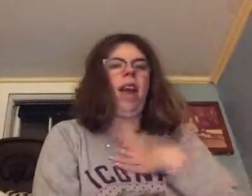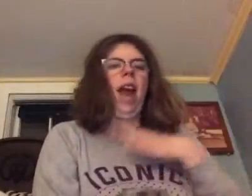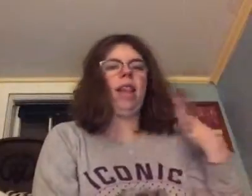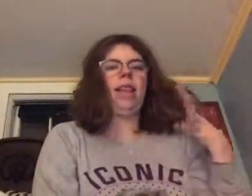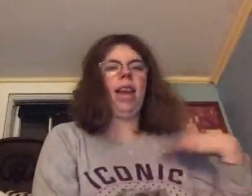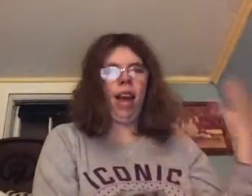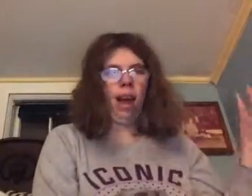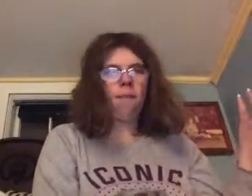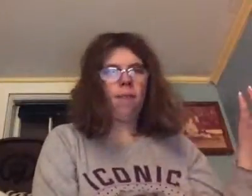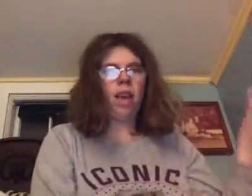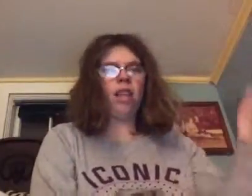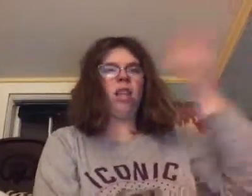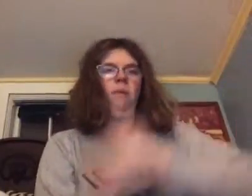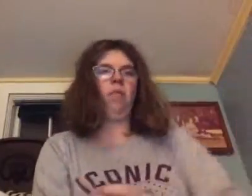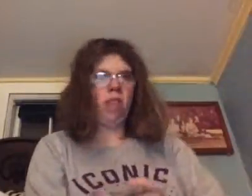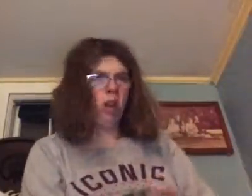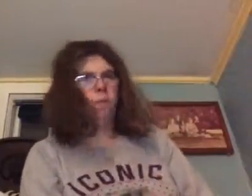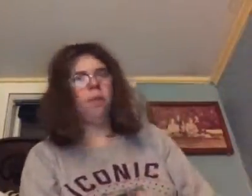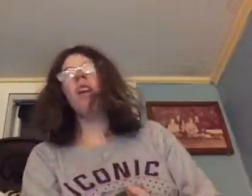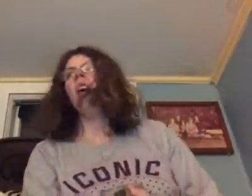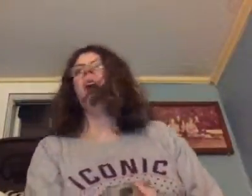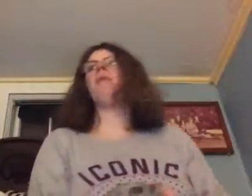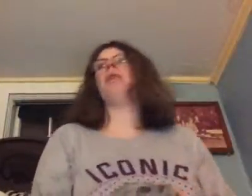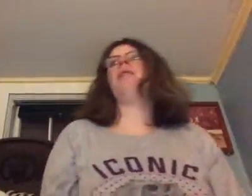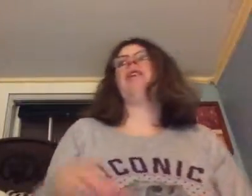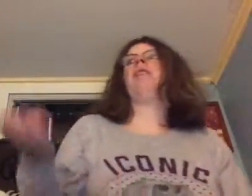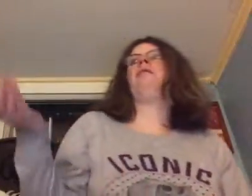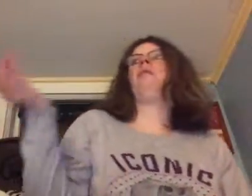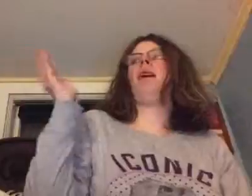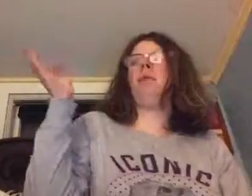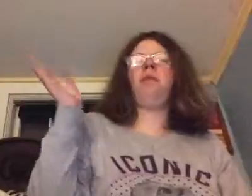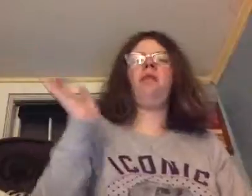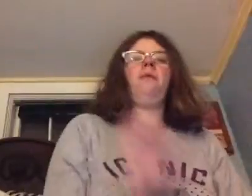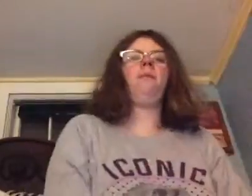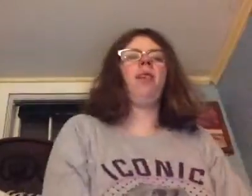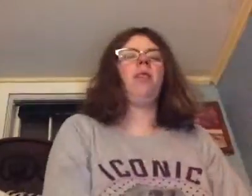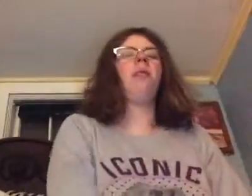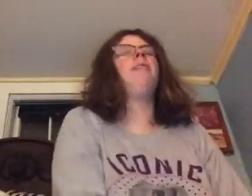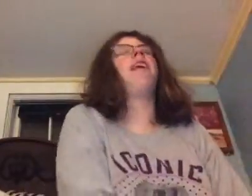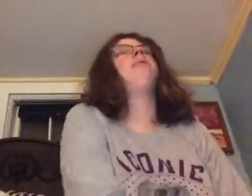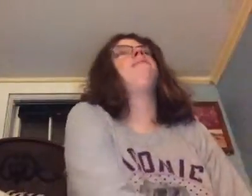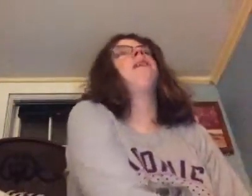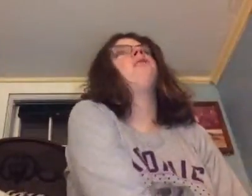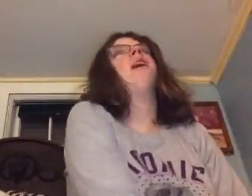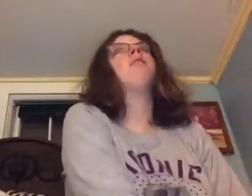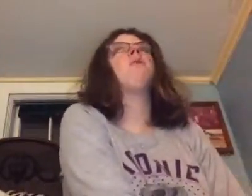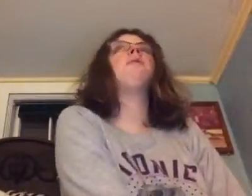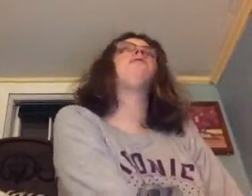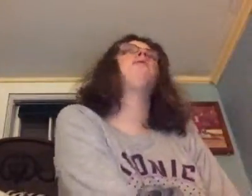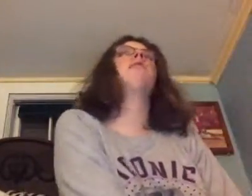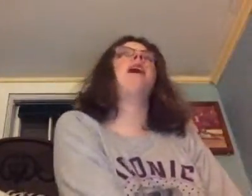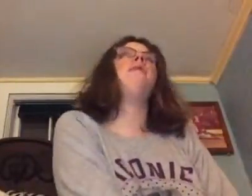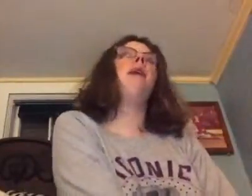getting out of daycare, and she was too. And then we learned that she lived right up the street from me, so we became like best friends. We were best friends from the time I